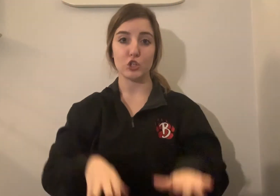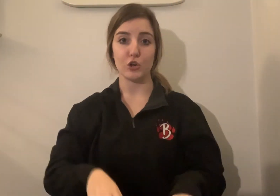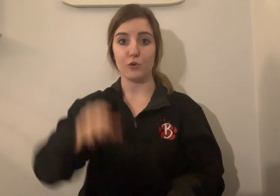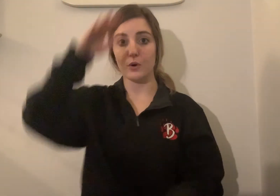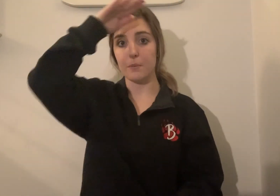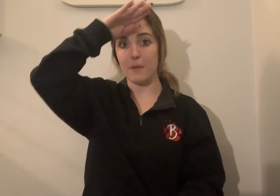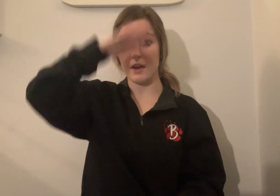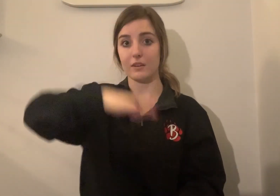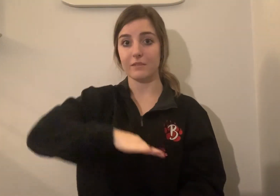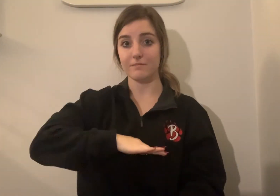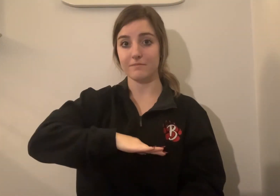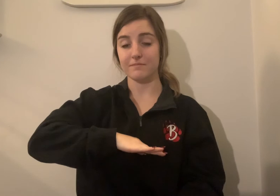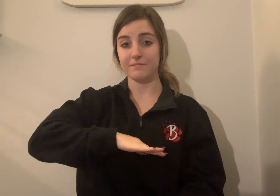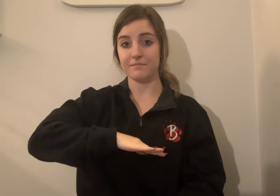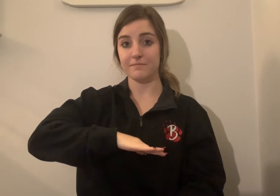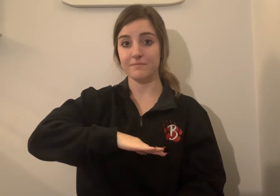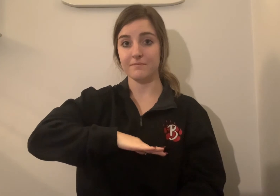Snow man.